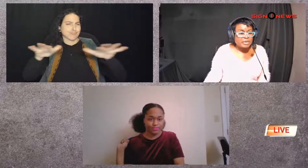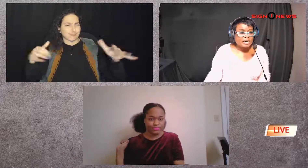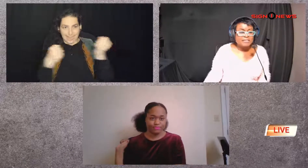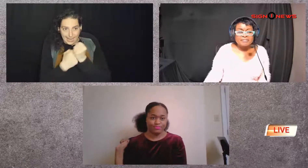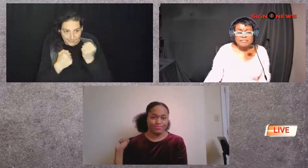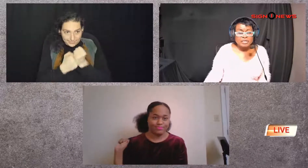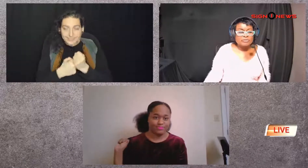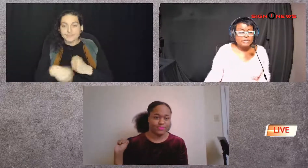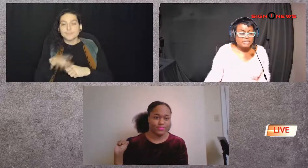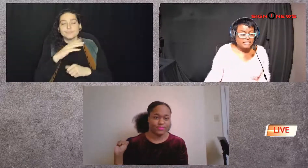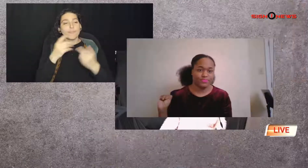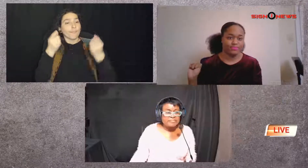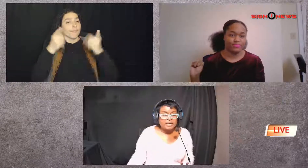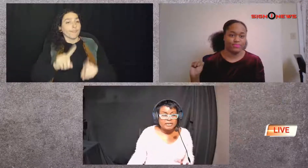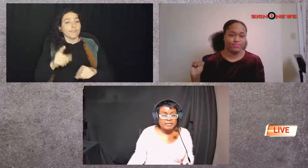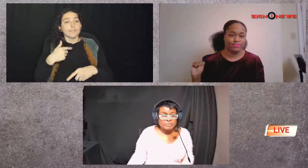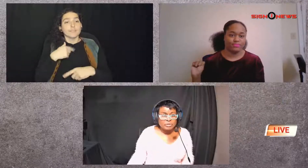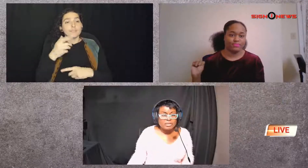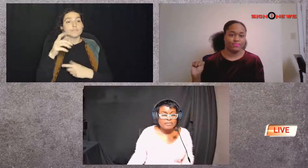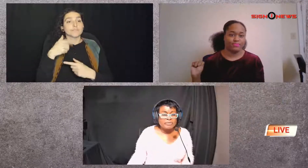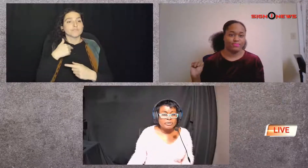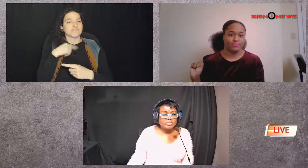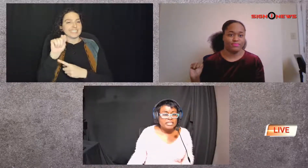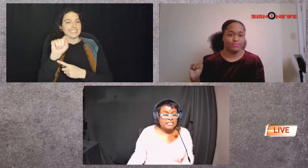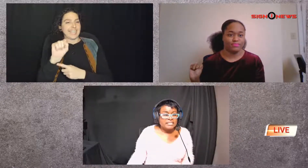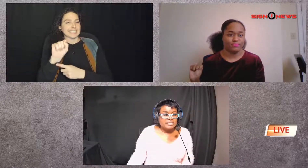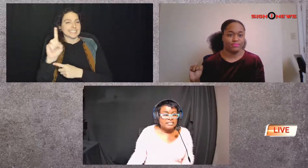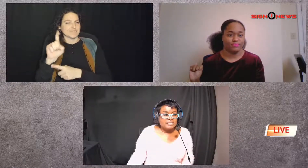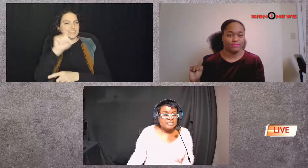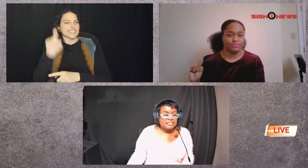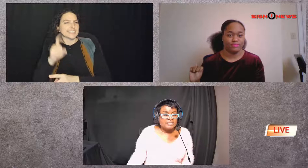He's a BIPOC, for deaf community,